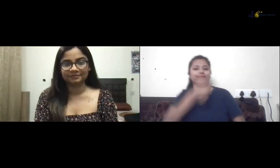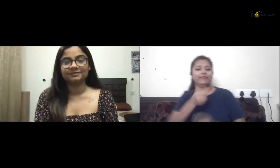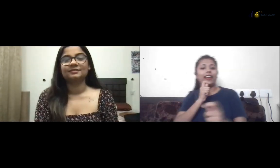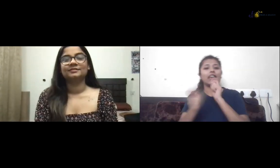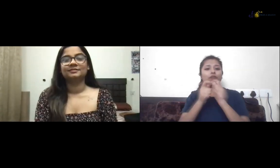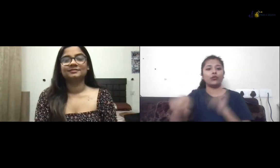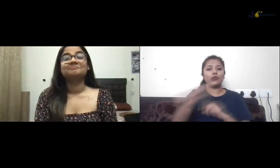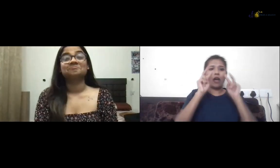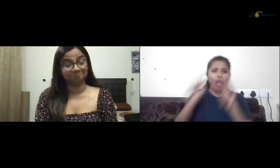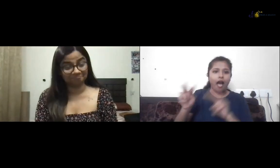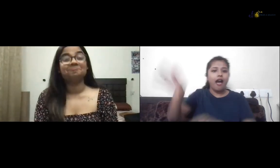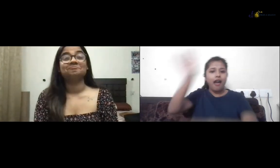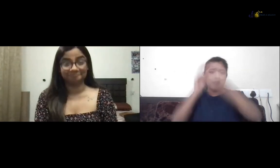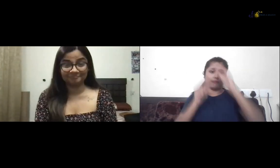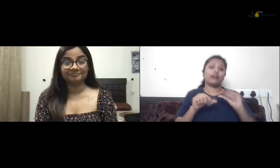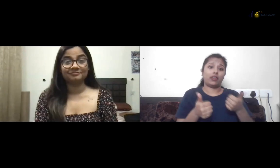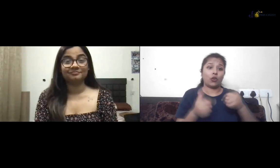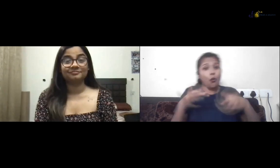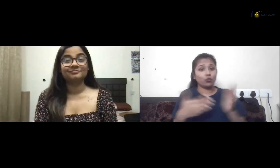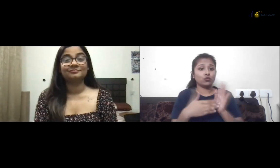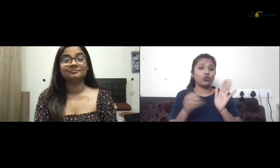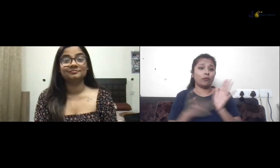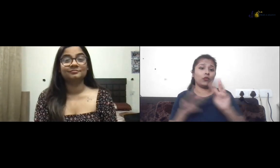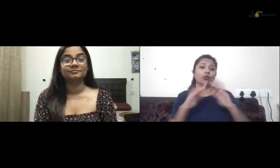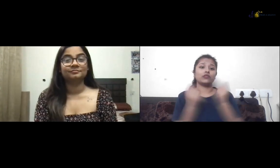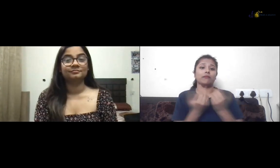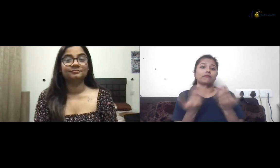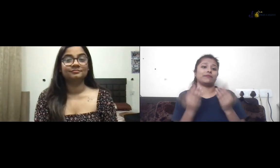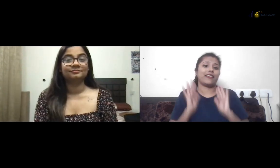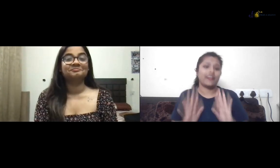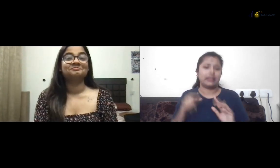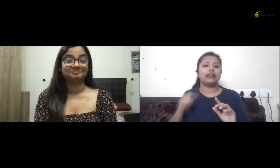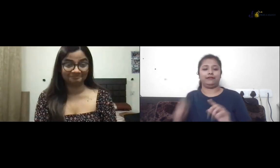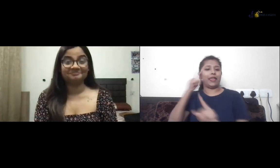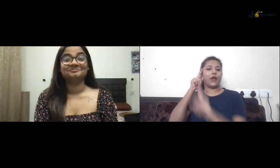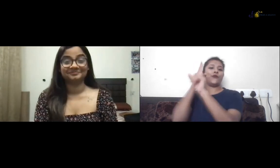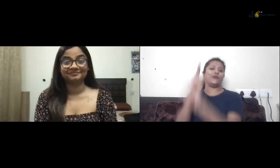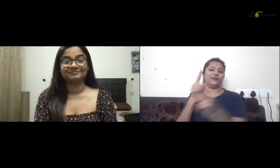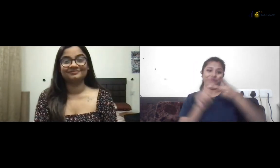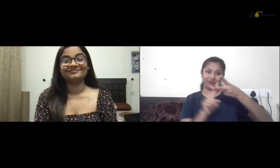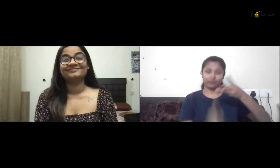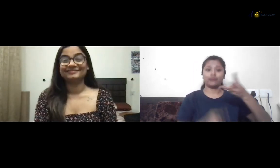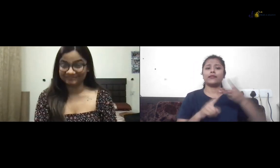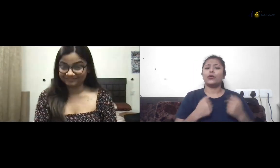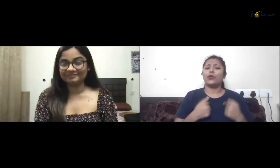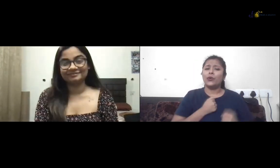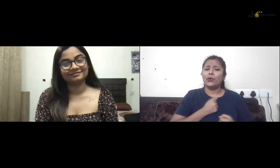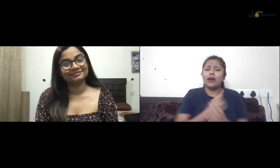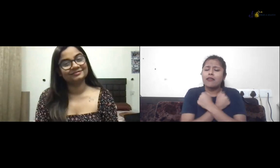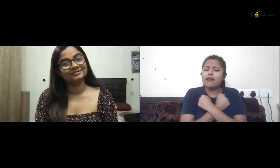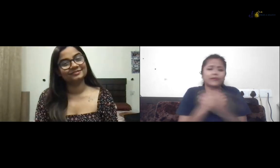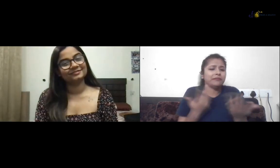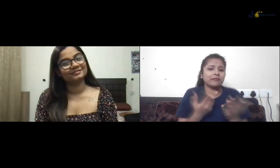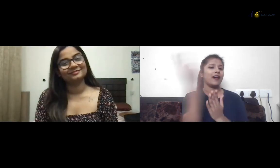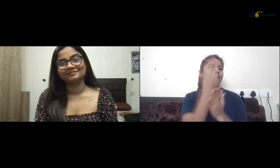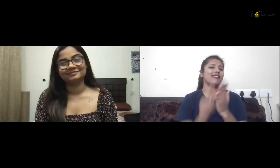can see the role model. So we interview the people on, we have Zoom workshop as well. And